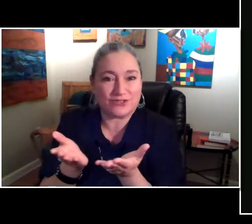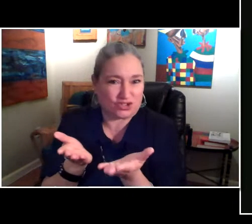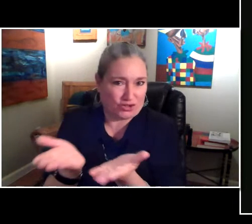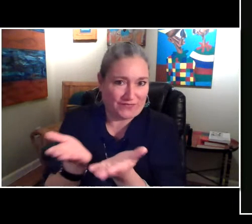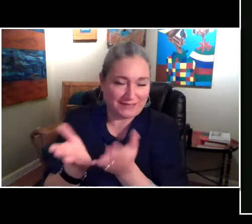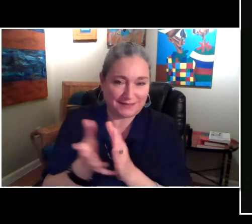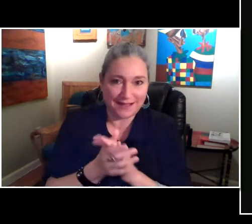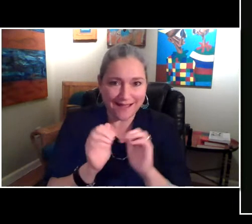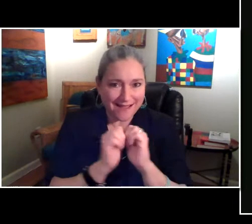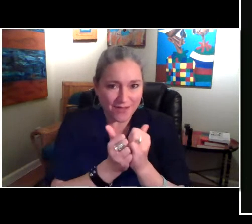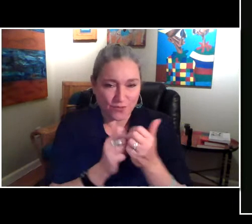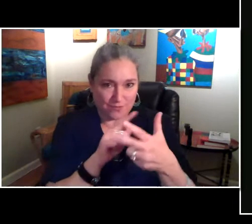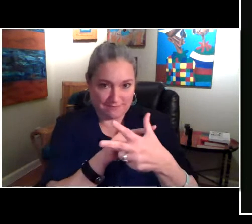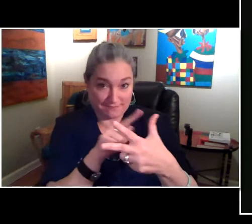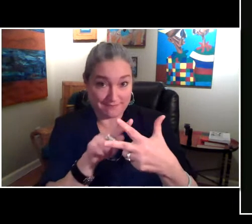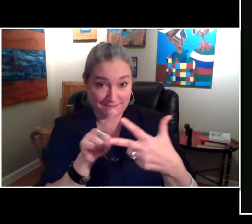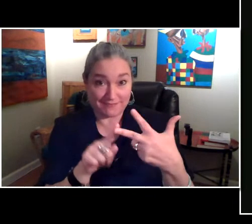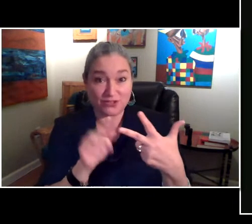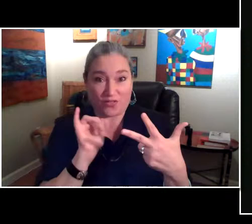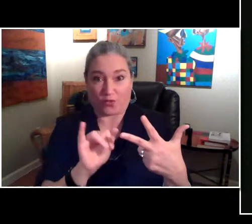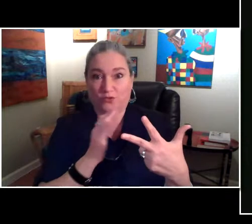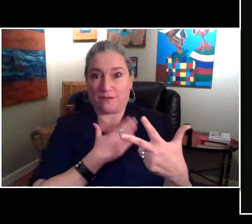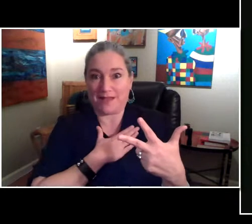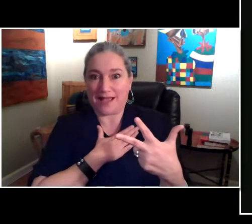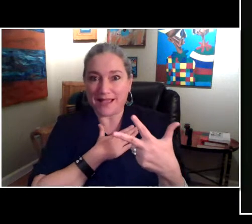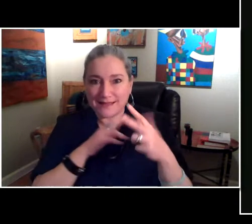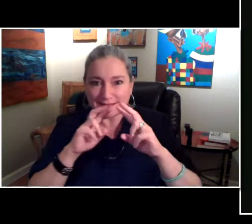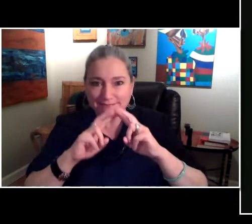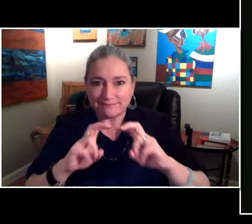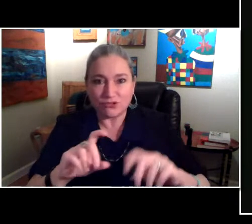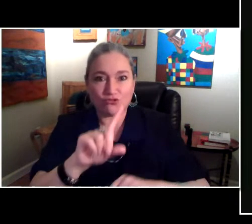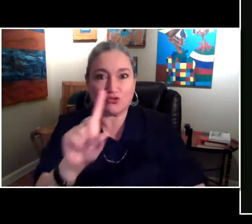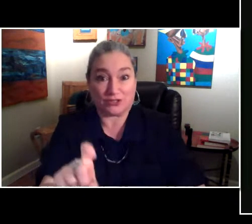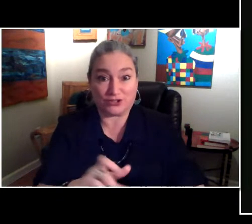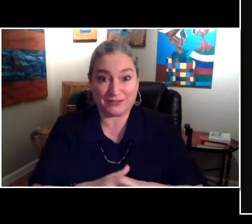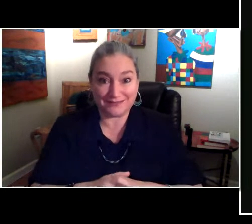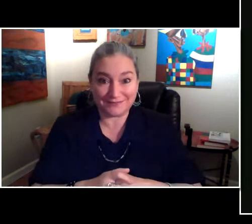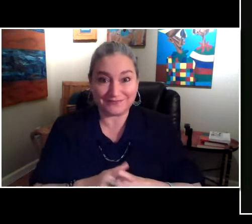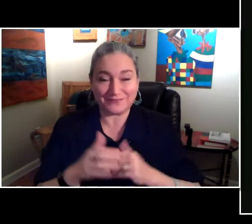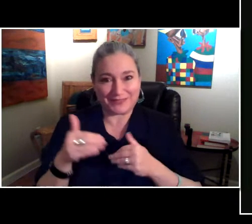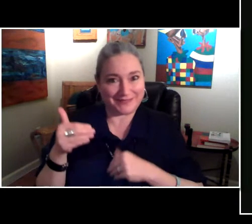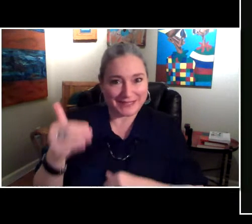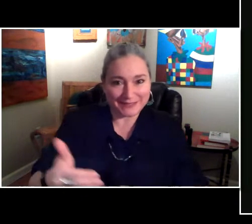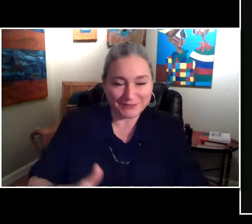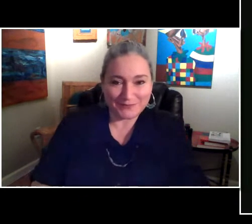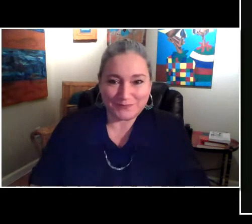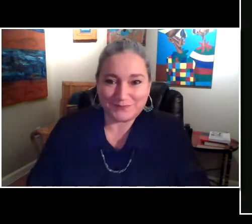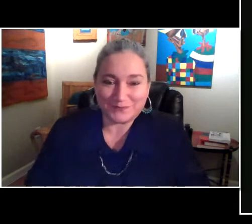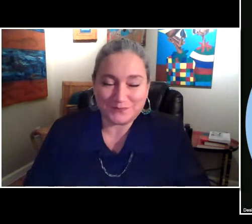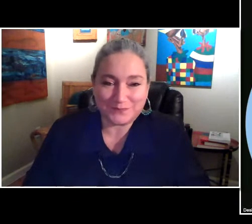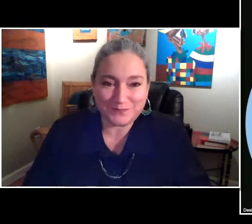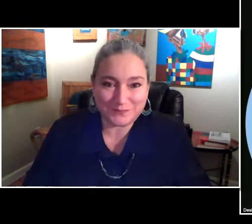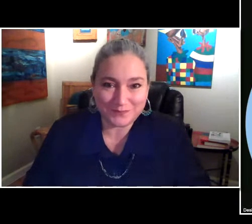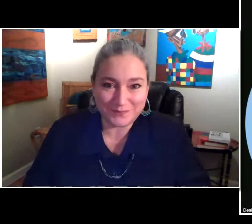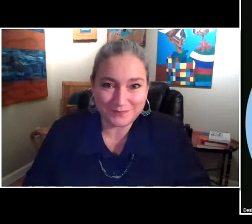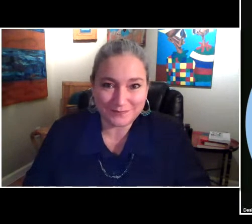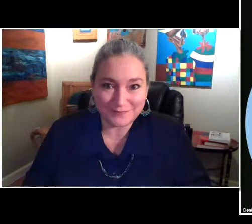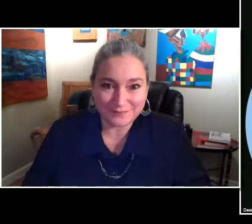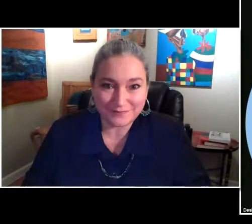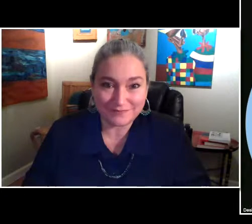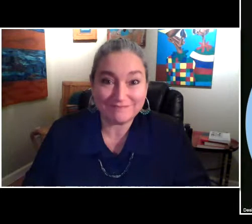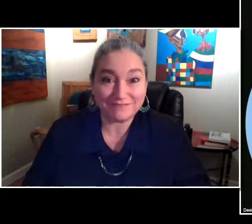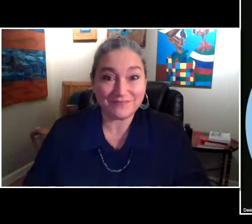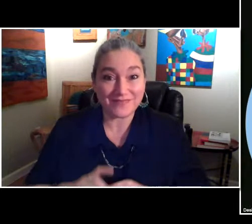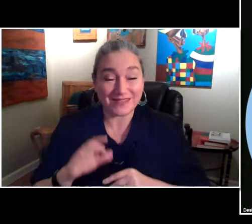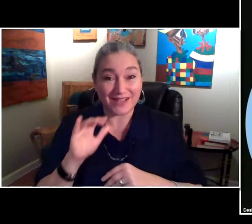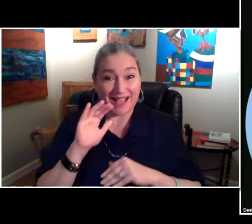newborn hearing screening program and the related services? So those were my 3 questions that guided